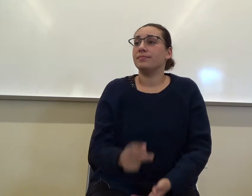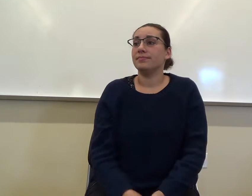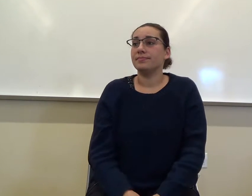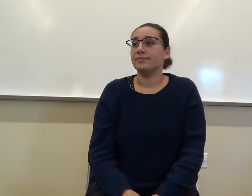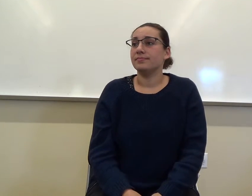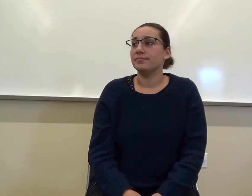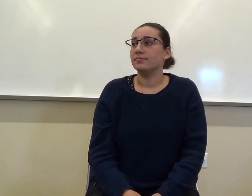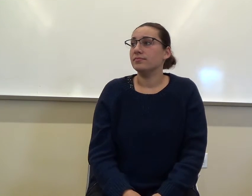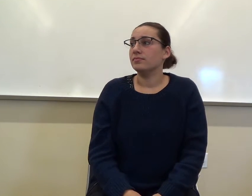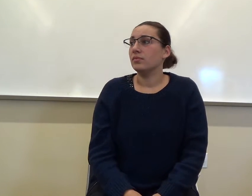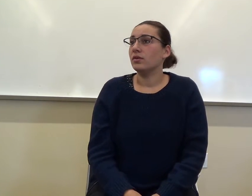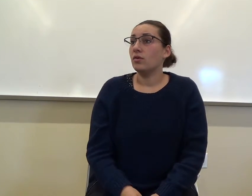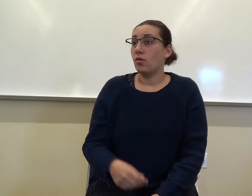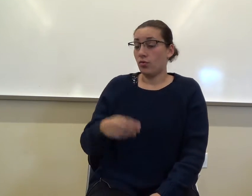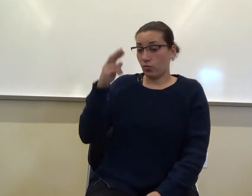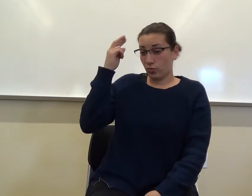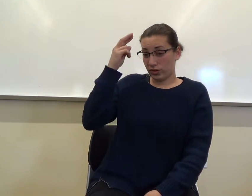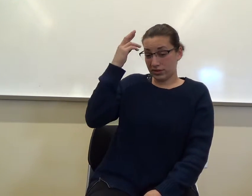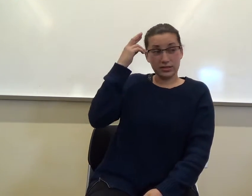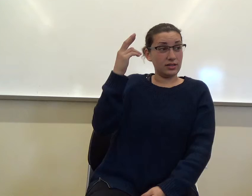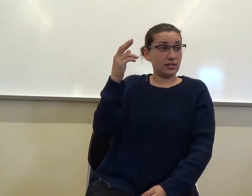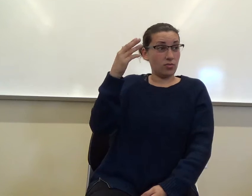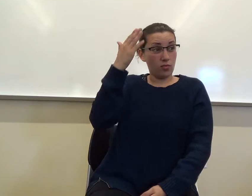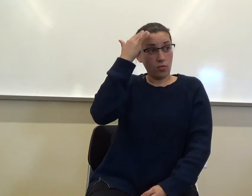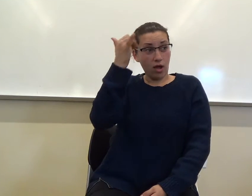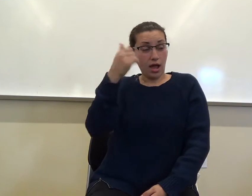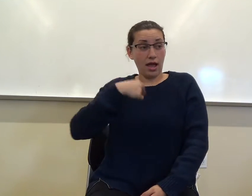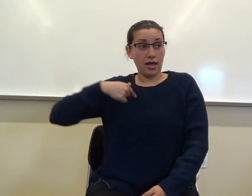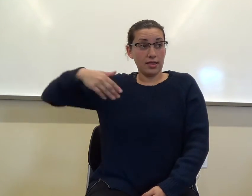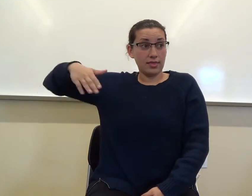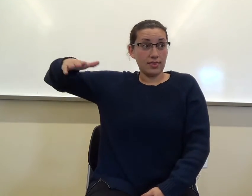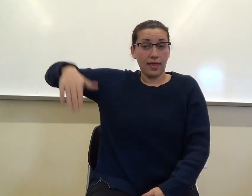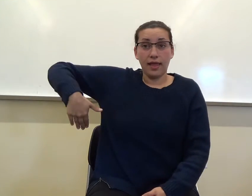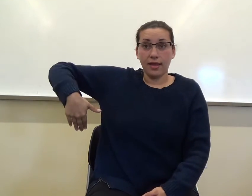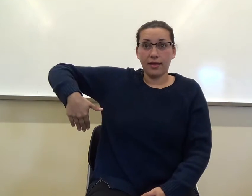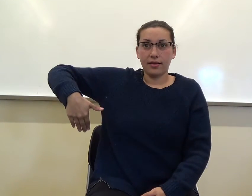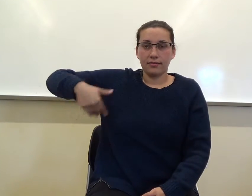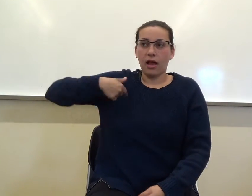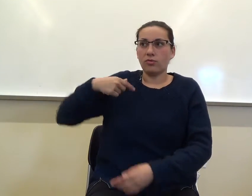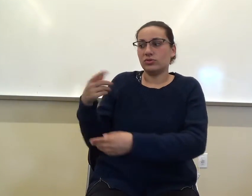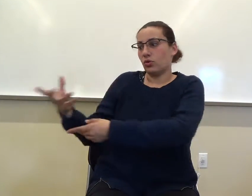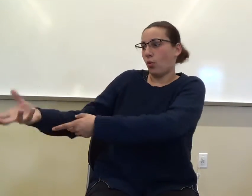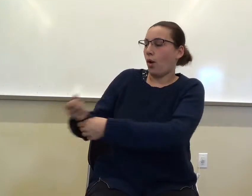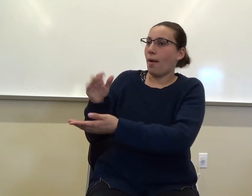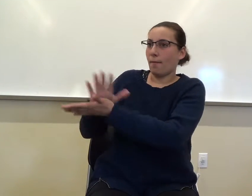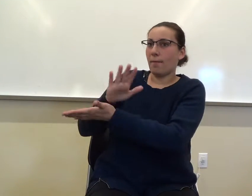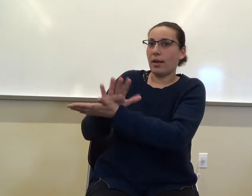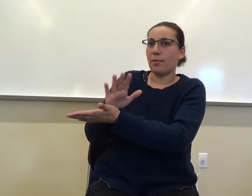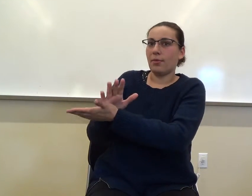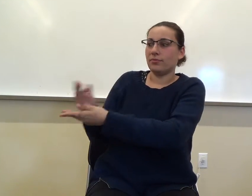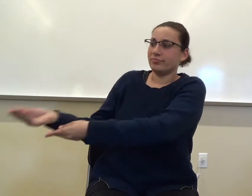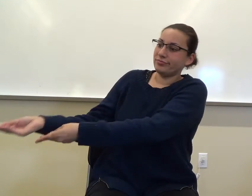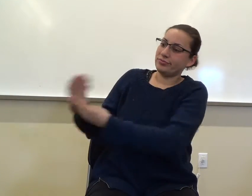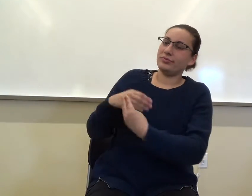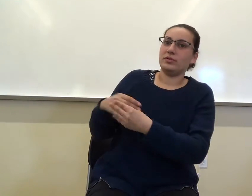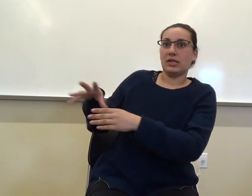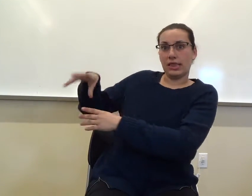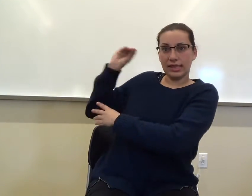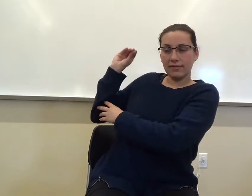One of the reasons I was late is I got this like as I was walking out the door, and I didn't take the time I usually